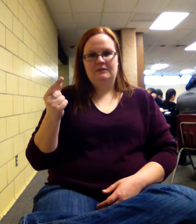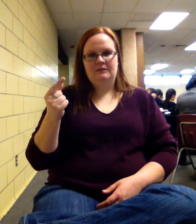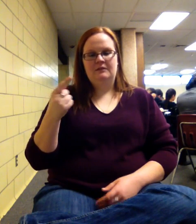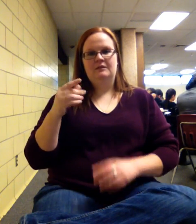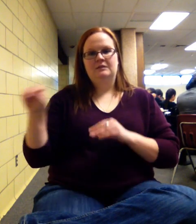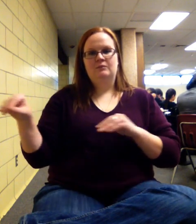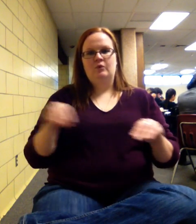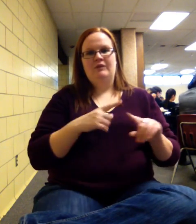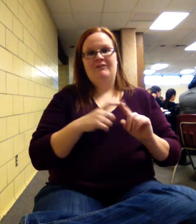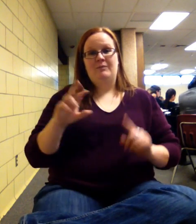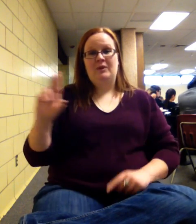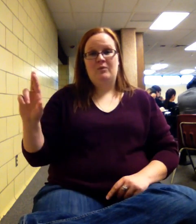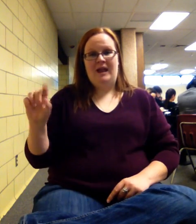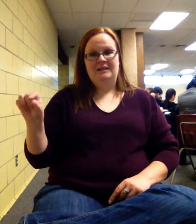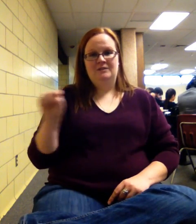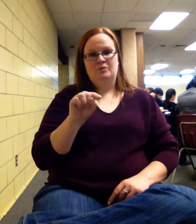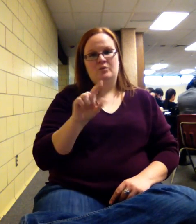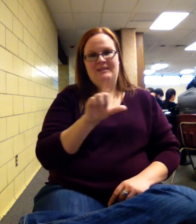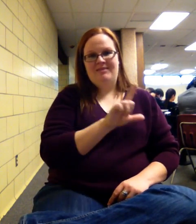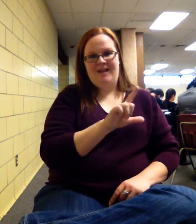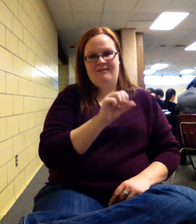right to the left of the timeline.